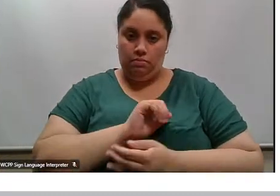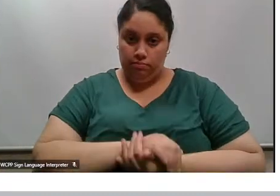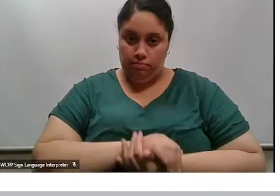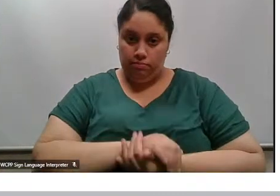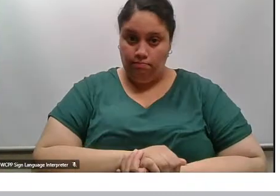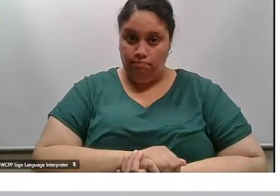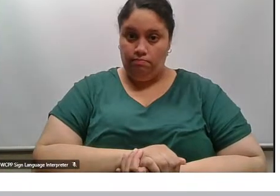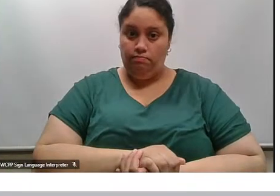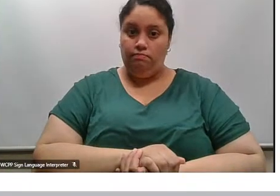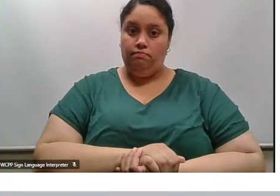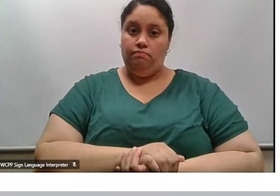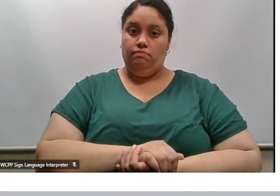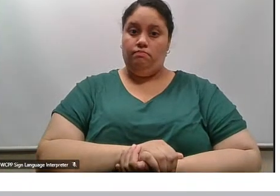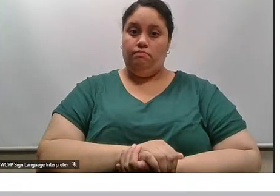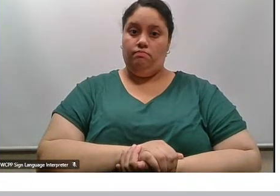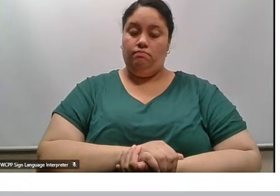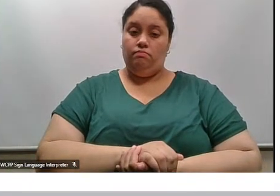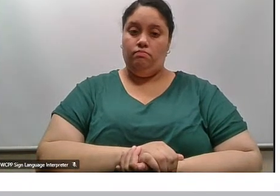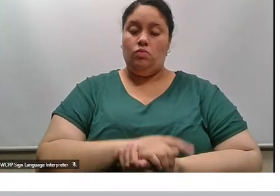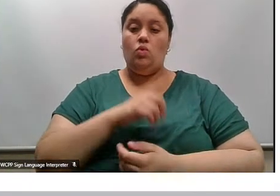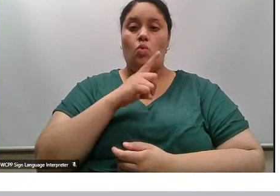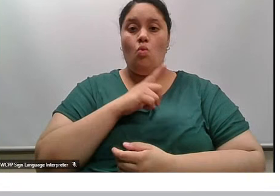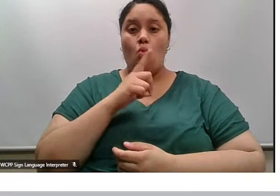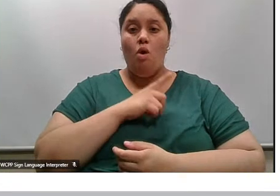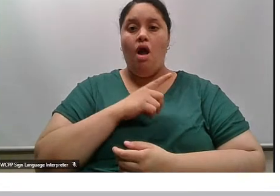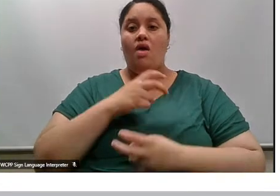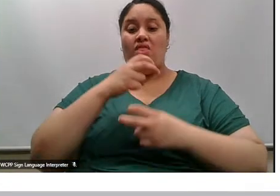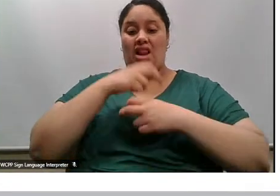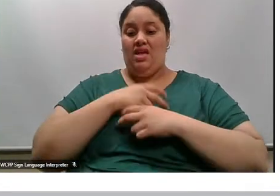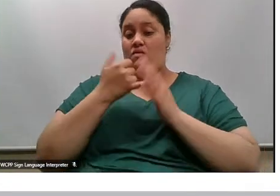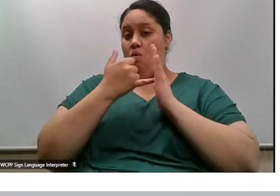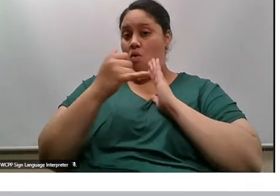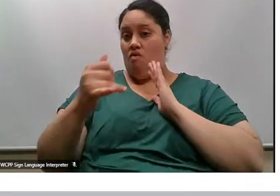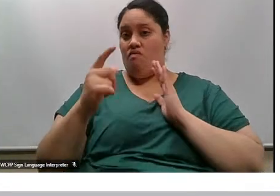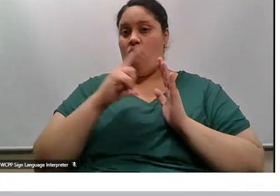the leave because the prospects of